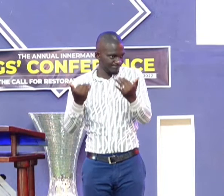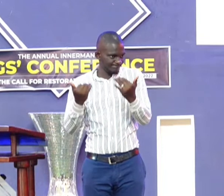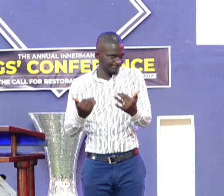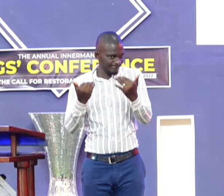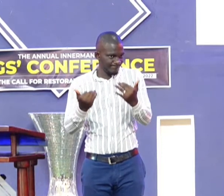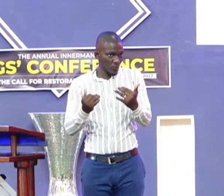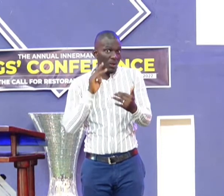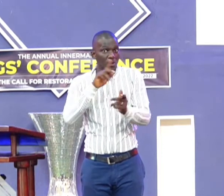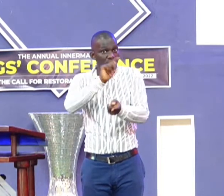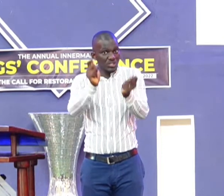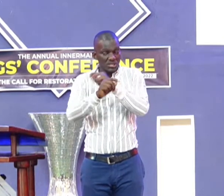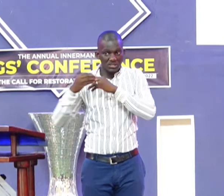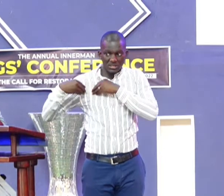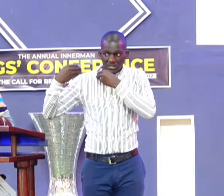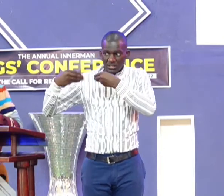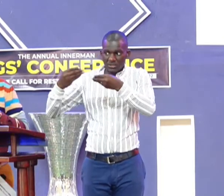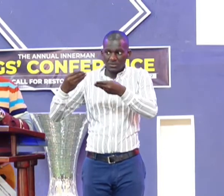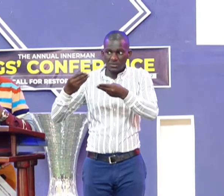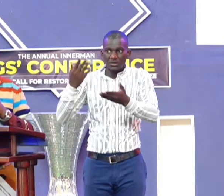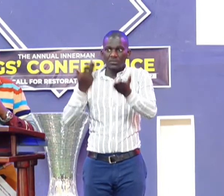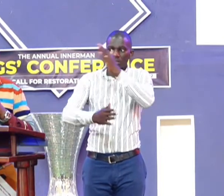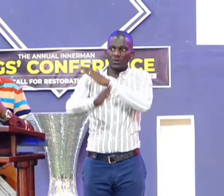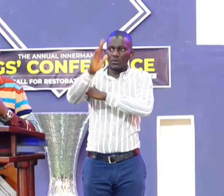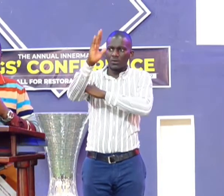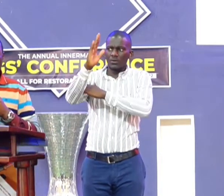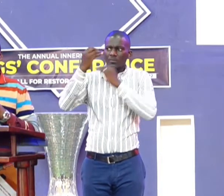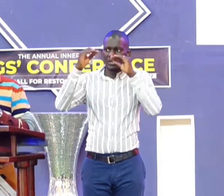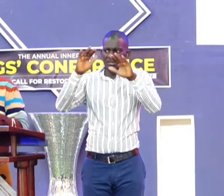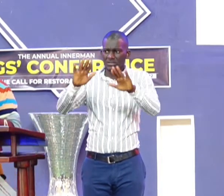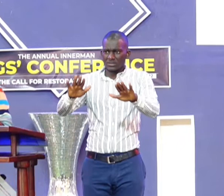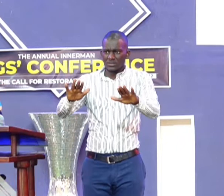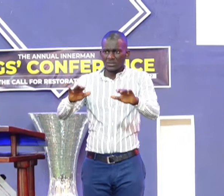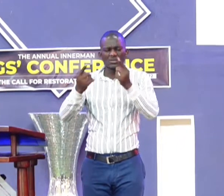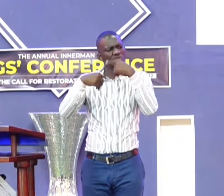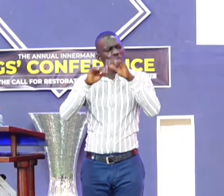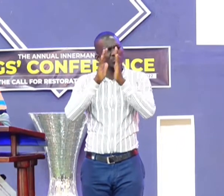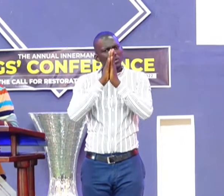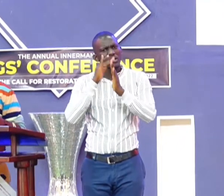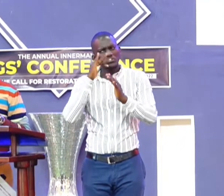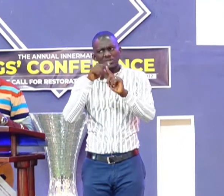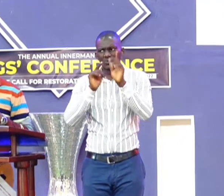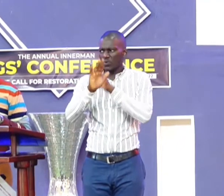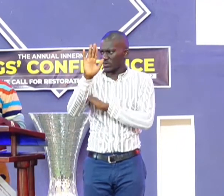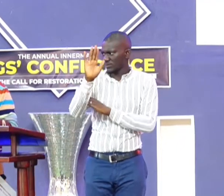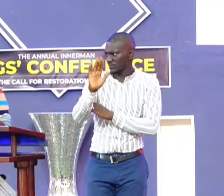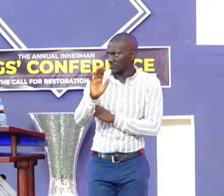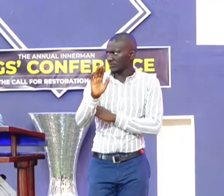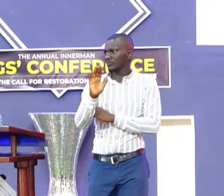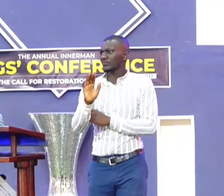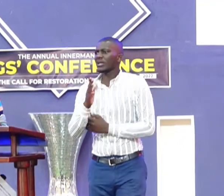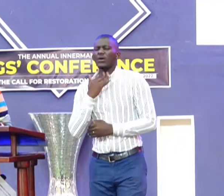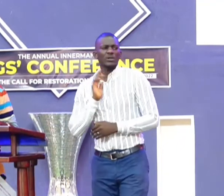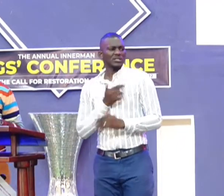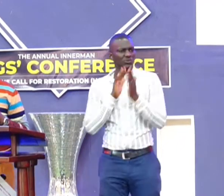make this time will change the generation. May the Lord bless you. Let us talk to our God.